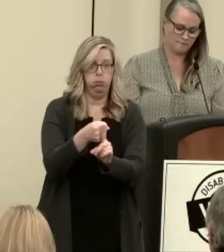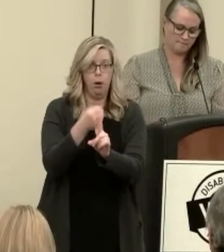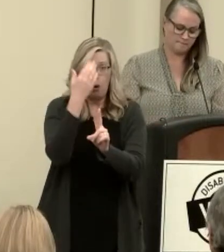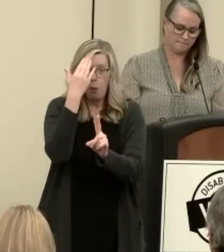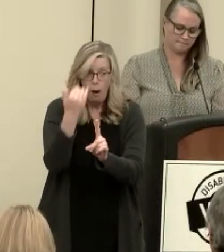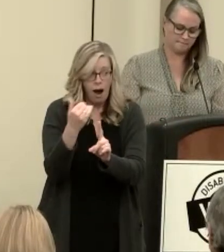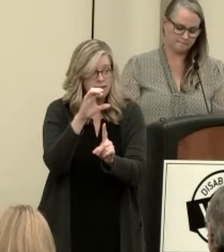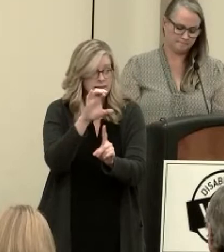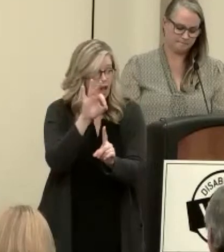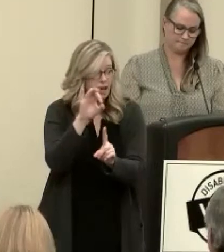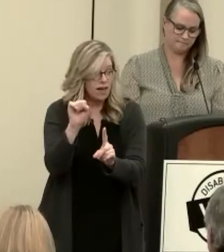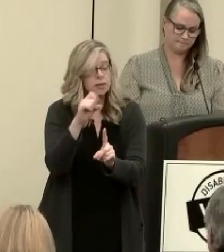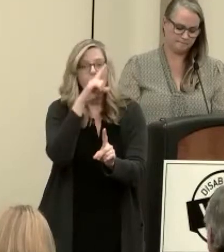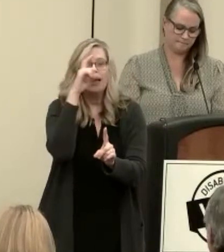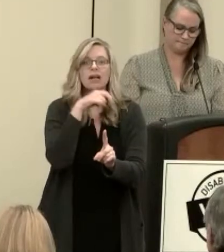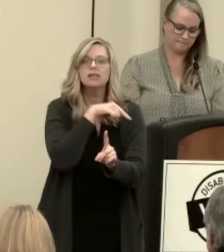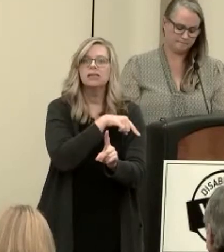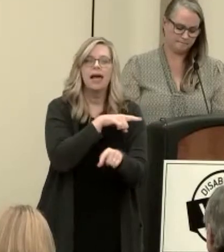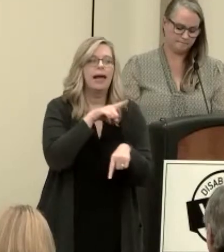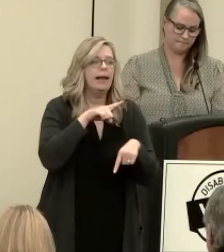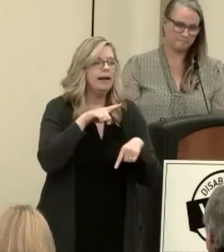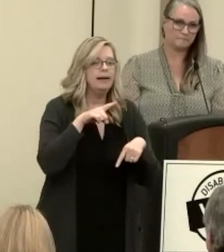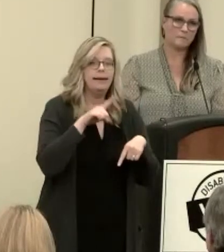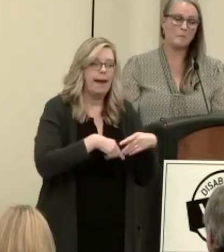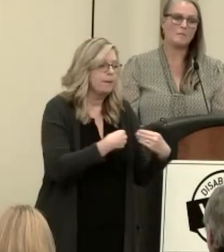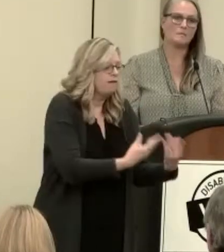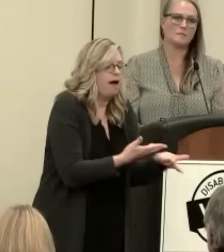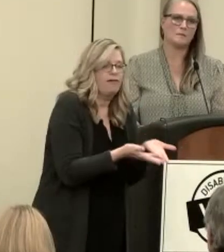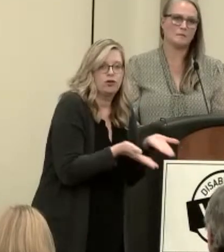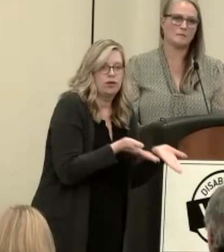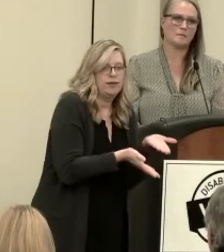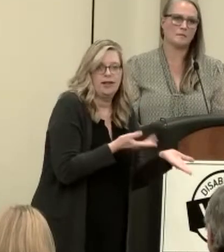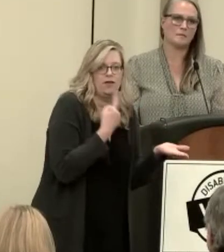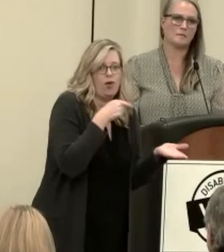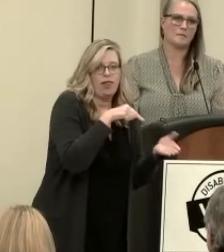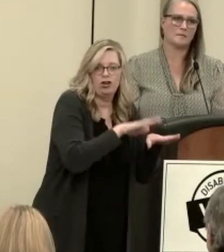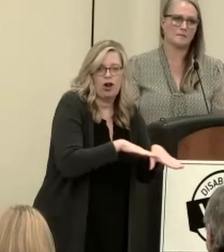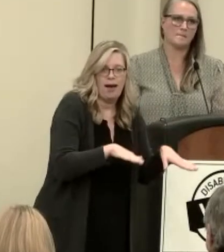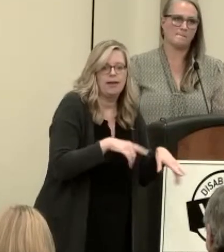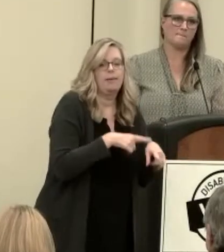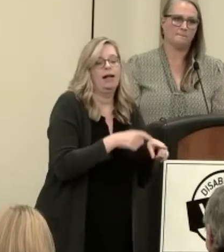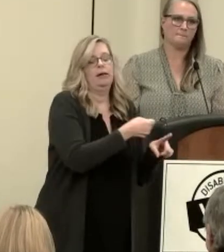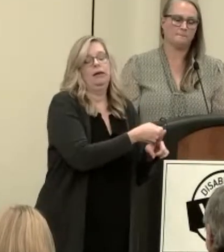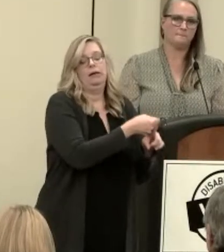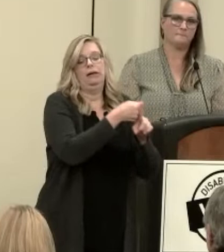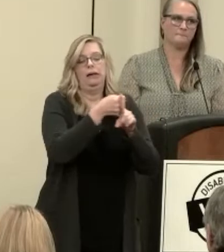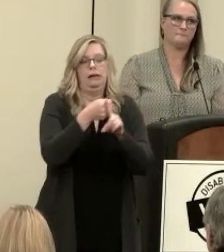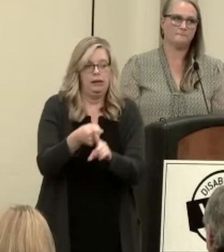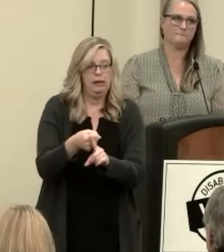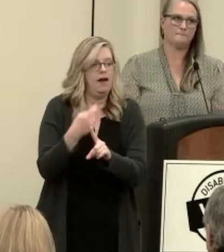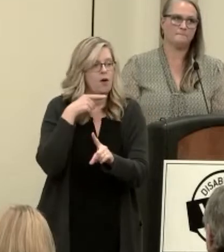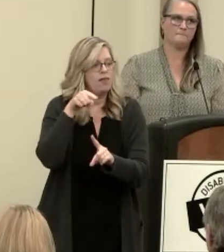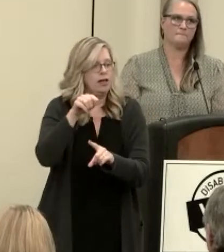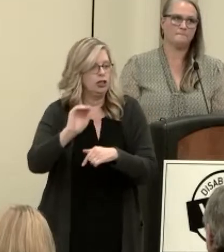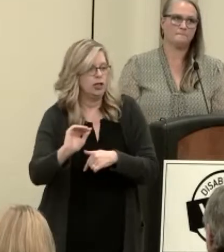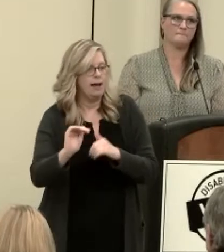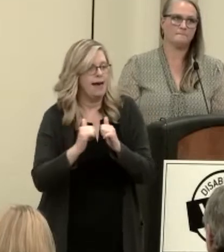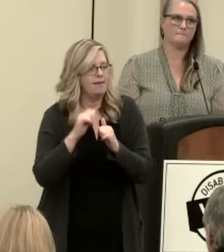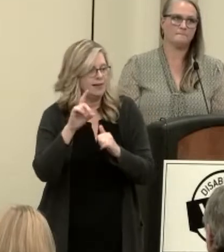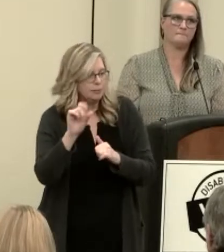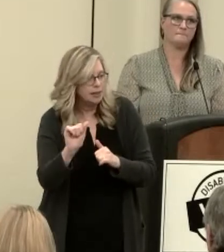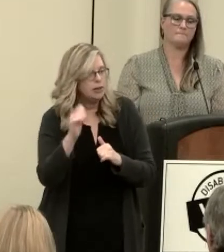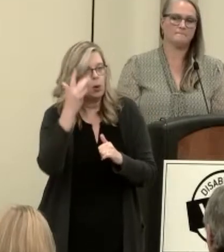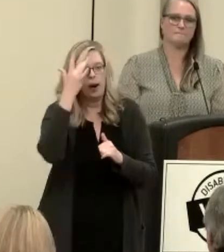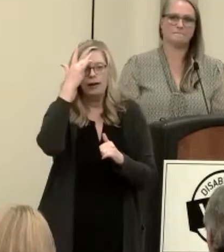services that they need for their child that has developmental or intellectual disabilities. And that